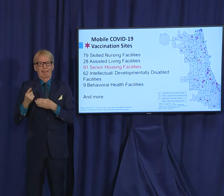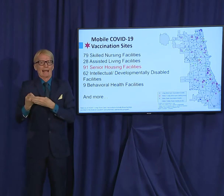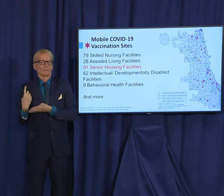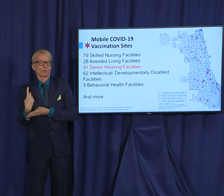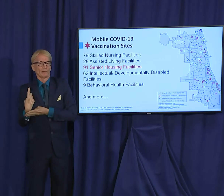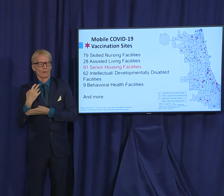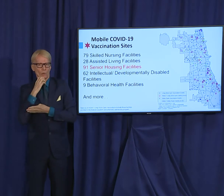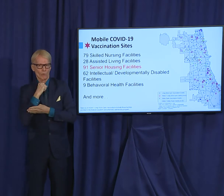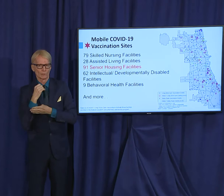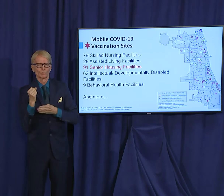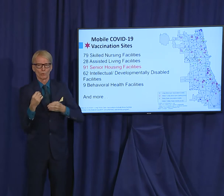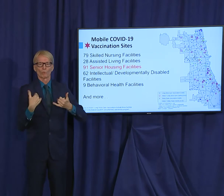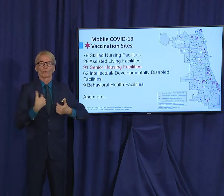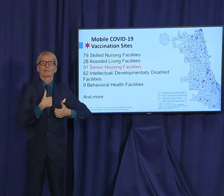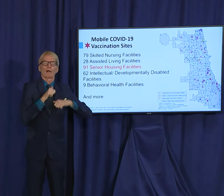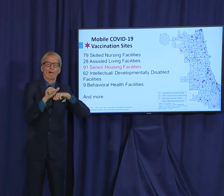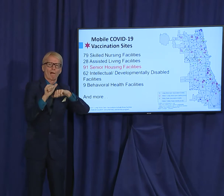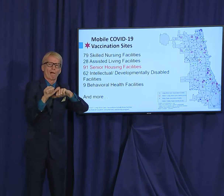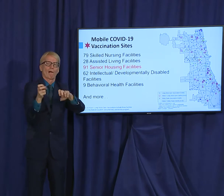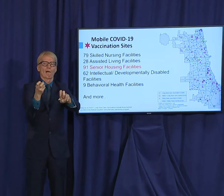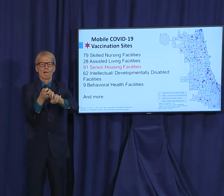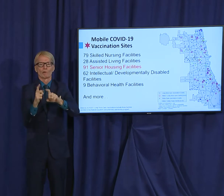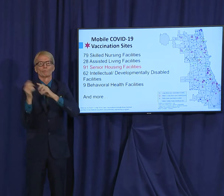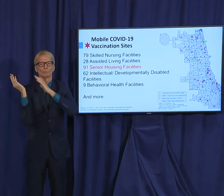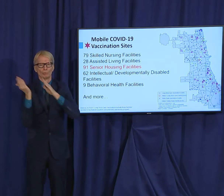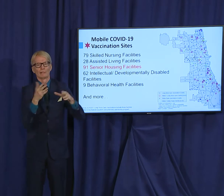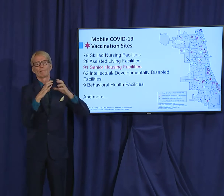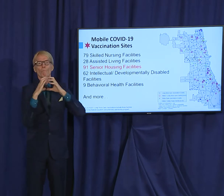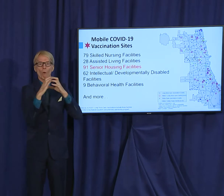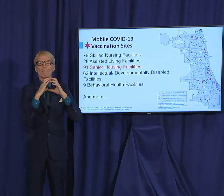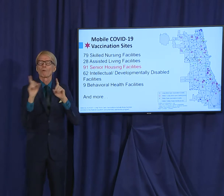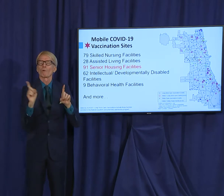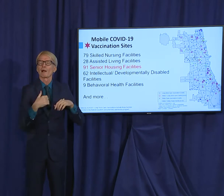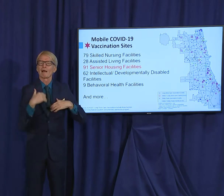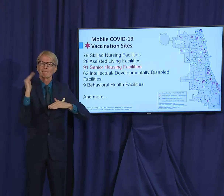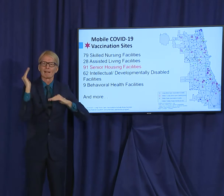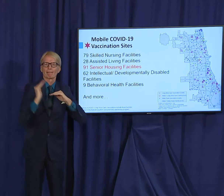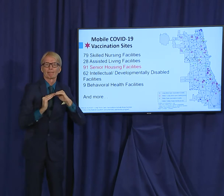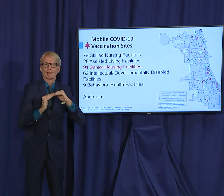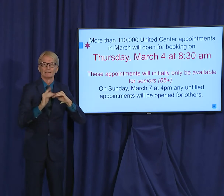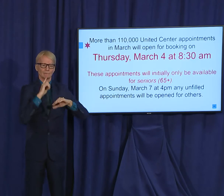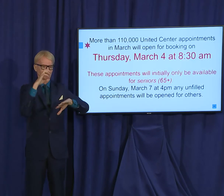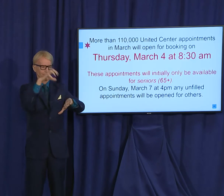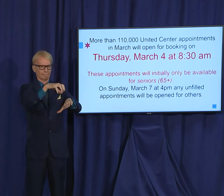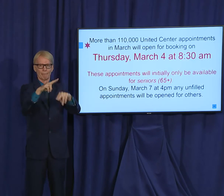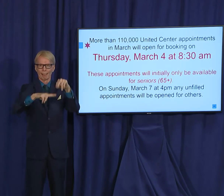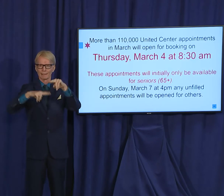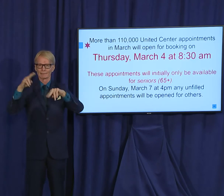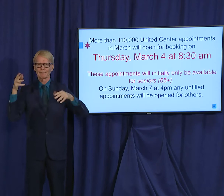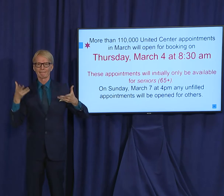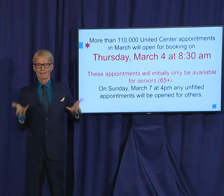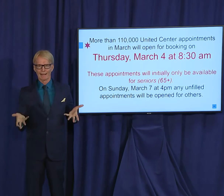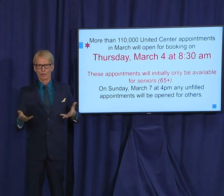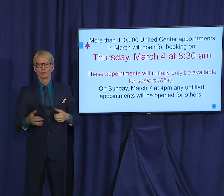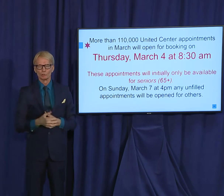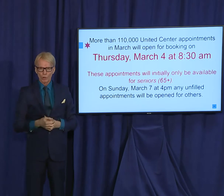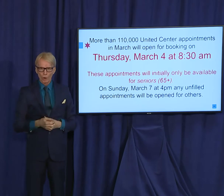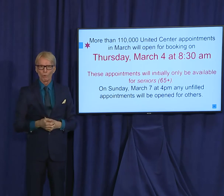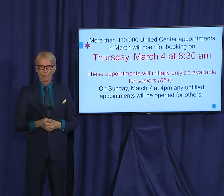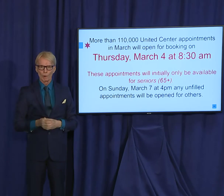bring extra mobile vaccination sites to places where there may be fewer bricks and mortar sites. So more